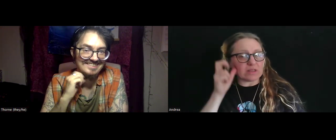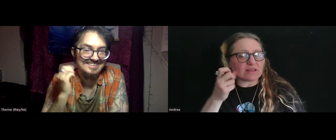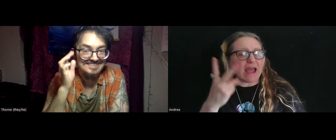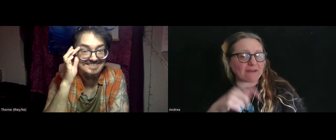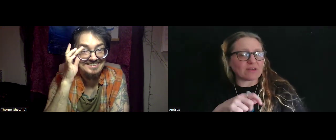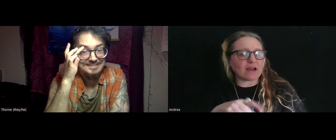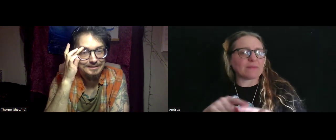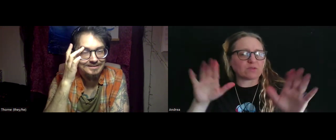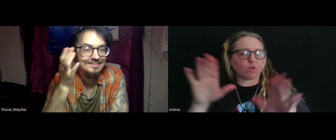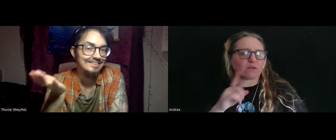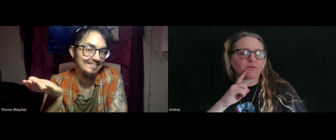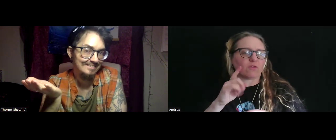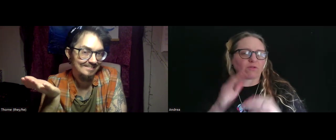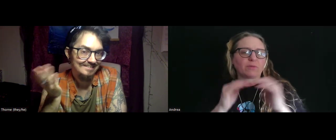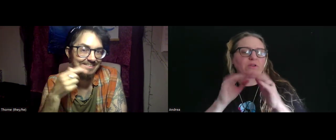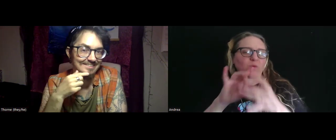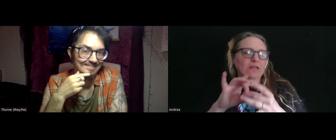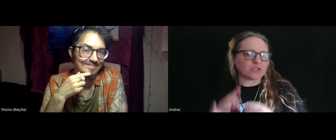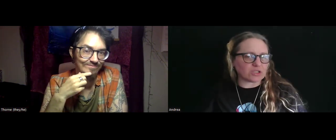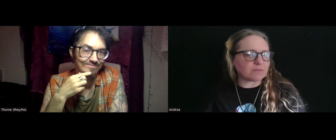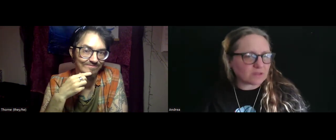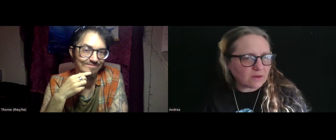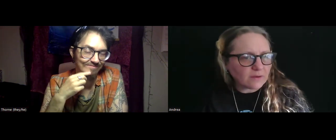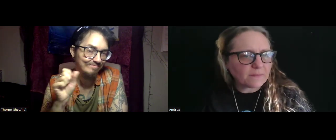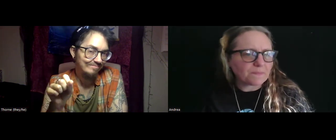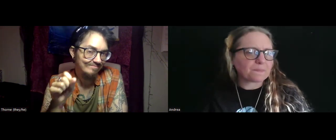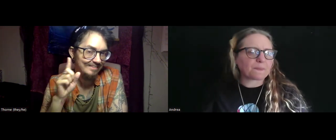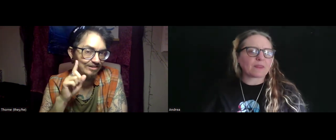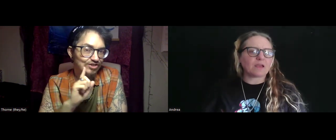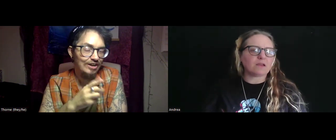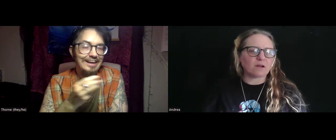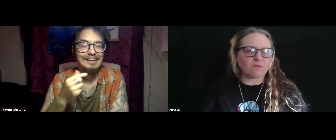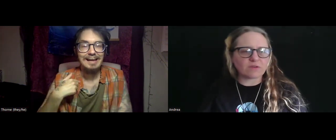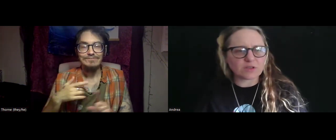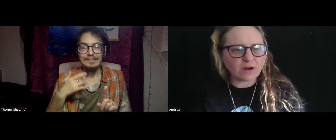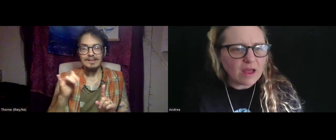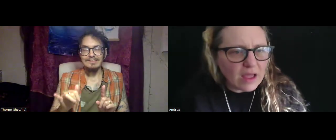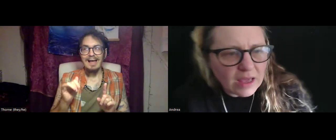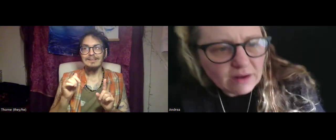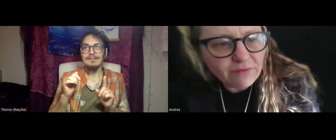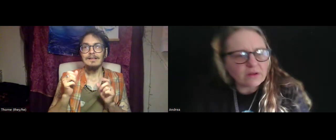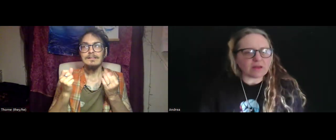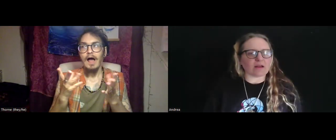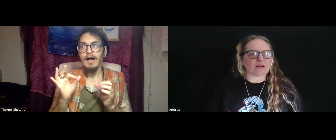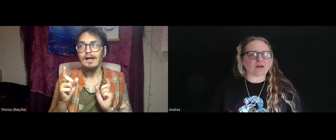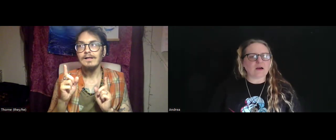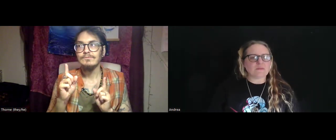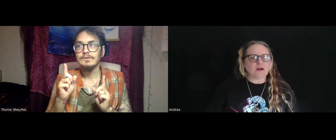listen half the time, that's wonderful for building relationships. No, for sure. And I feel that a